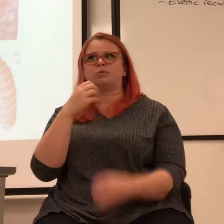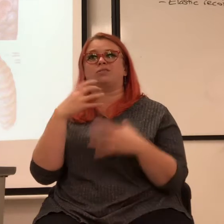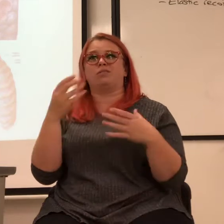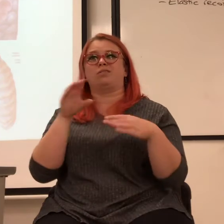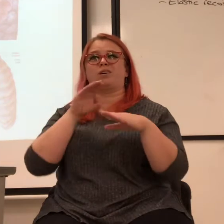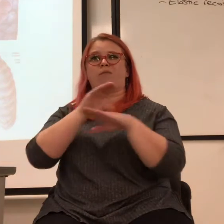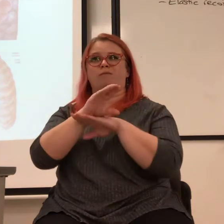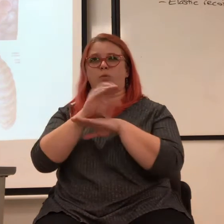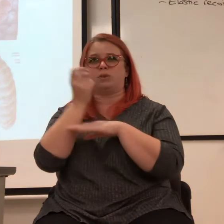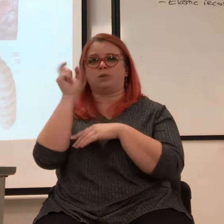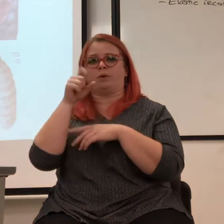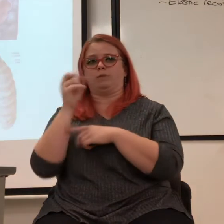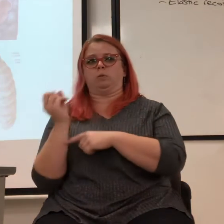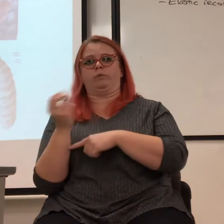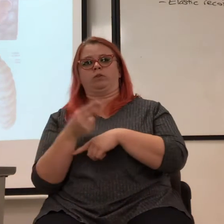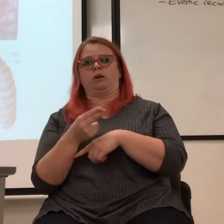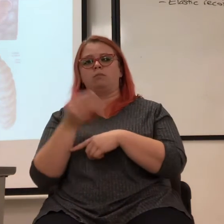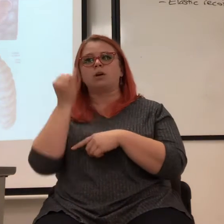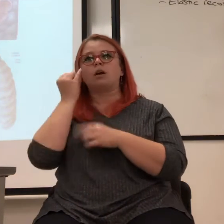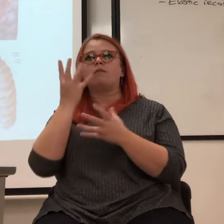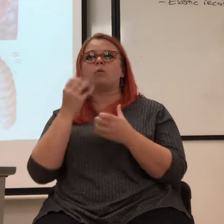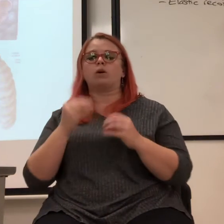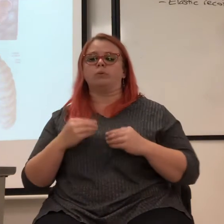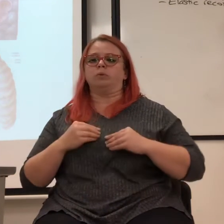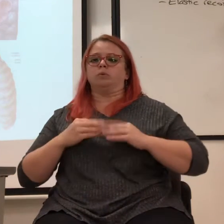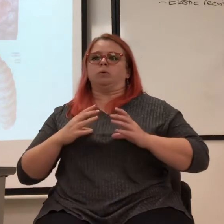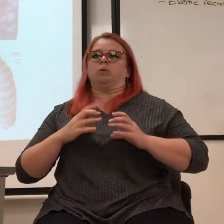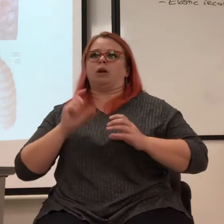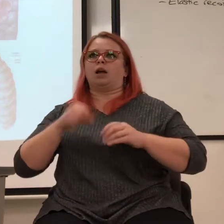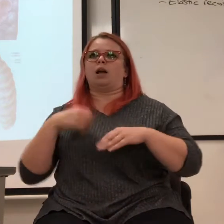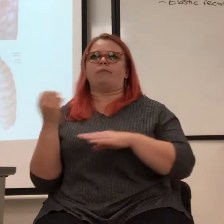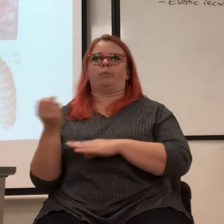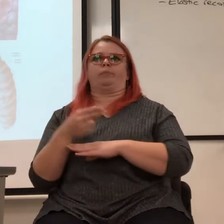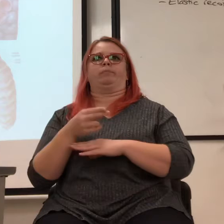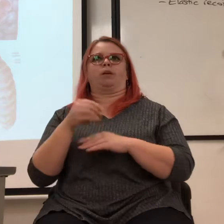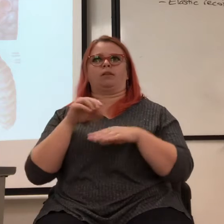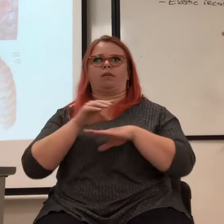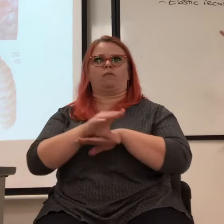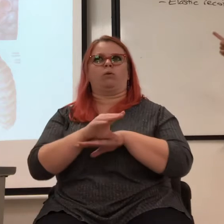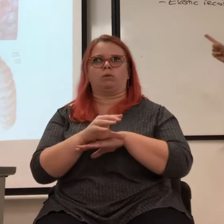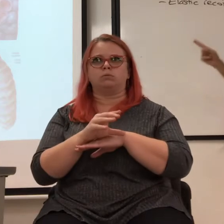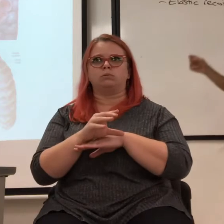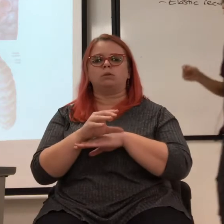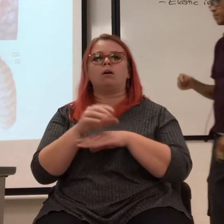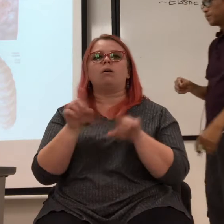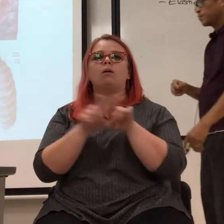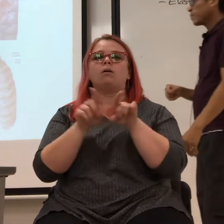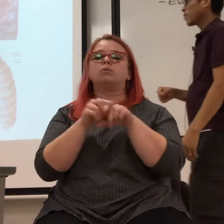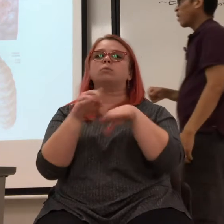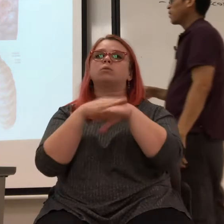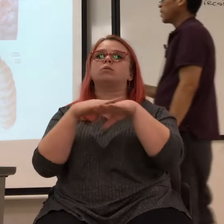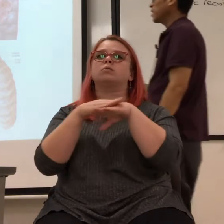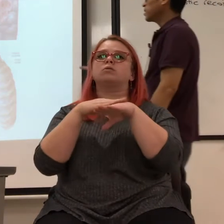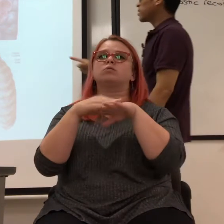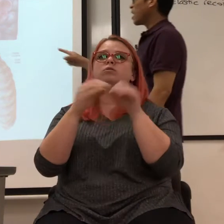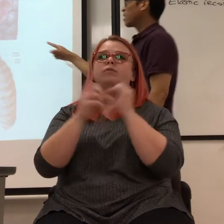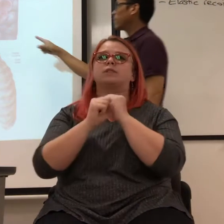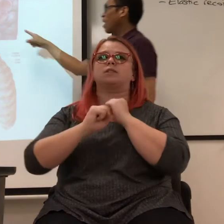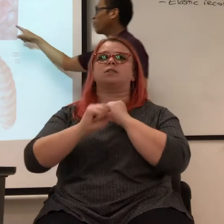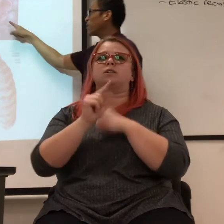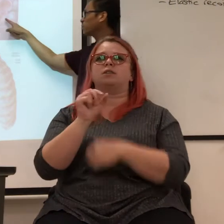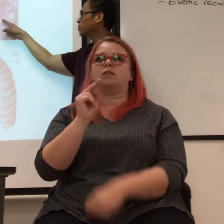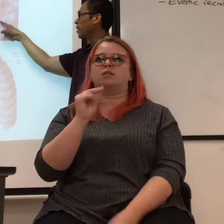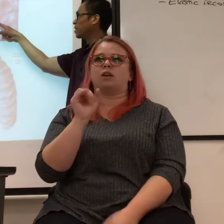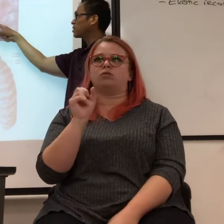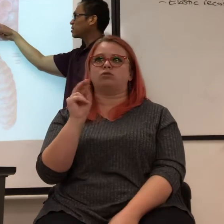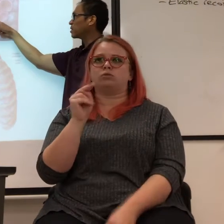as, I want to inflate my lungs, I have to overcome this. The other thing is the surface tension. On the inside of